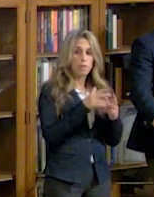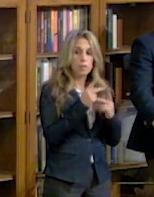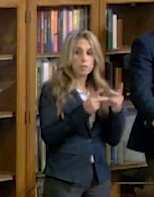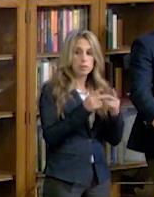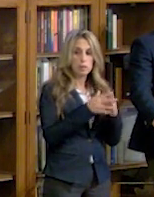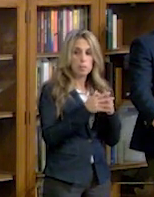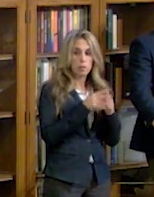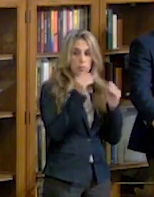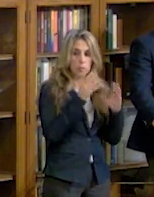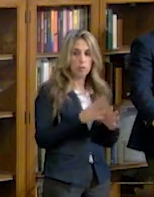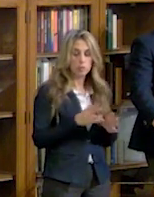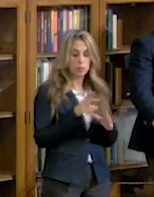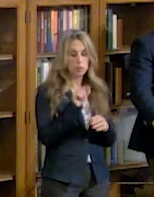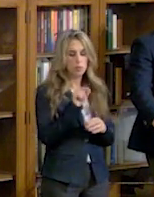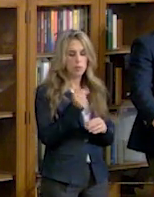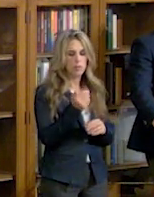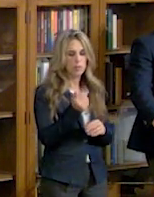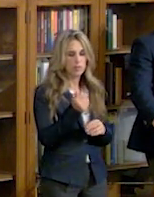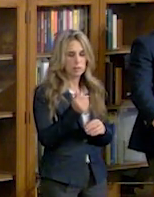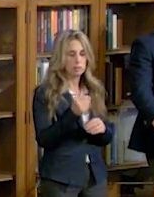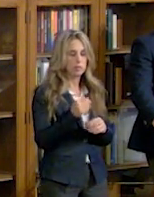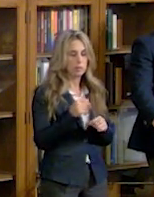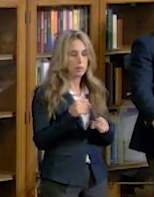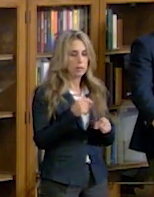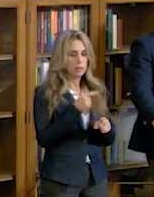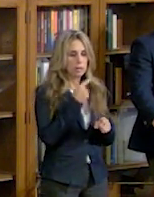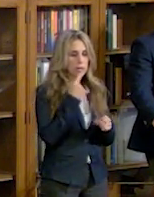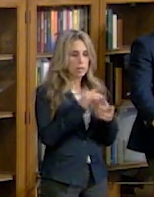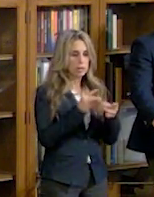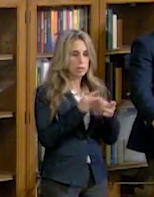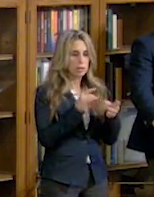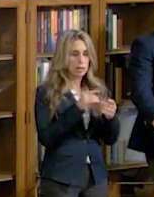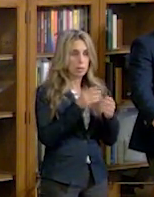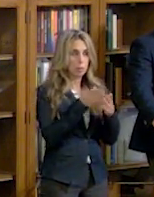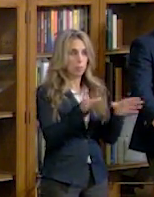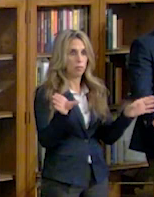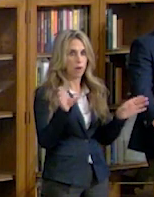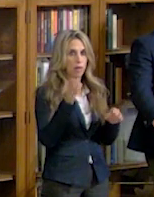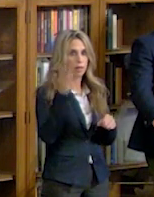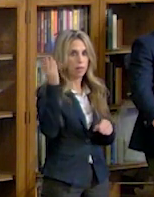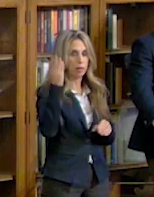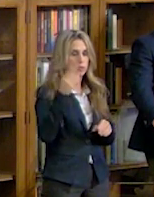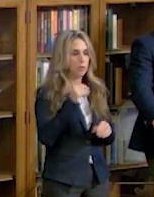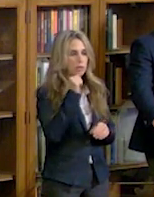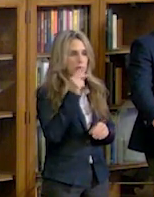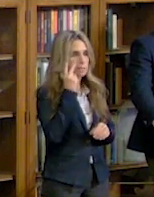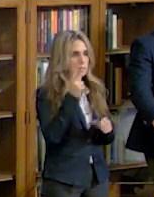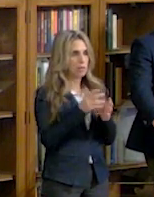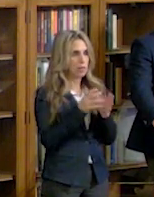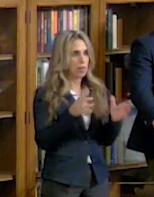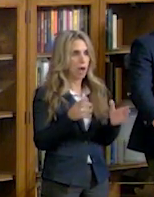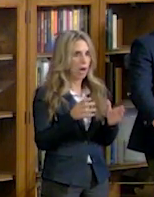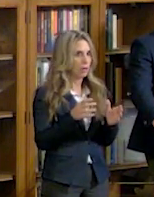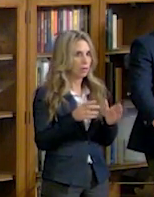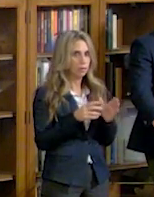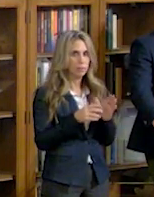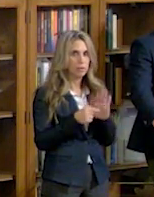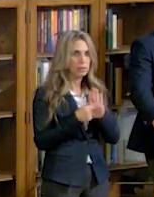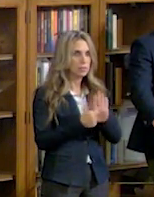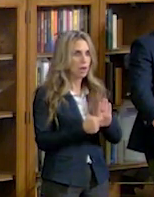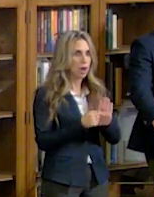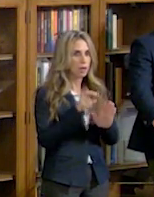in 2015 as that Professor suggested in a high-profile public lecture that they had not seen much sign of racism during their stay